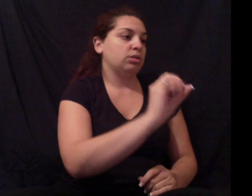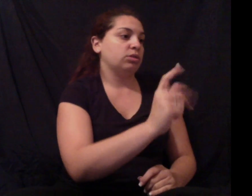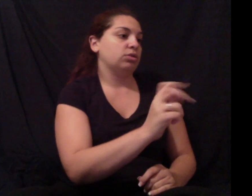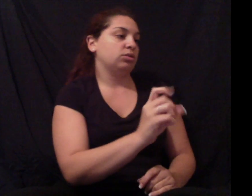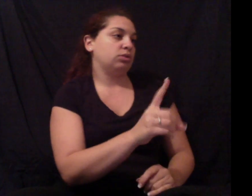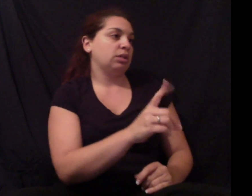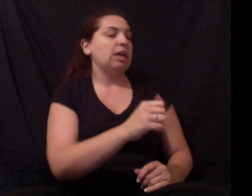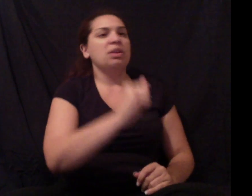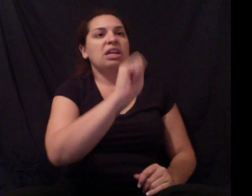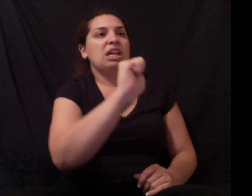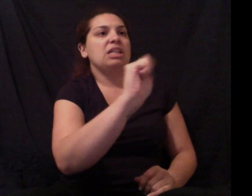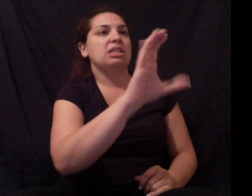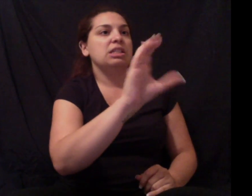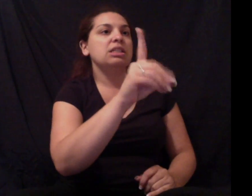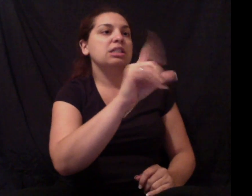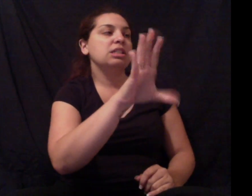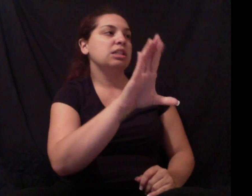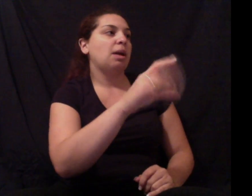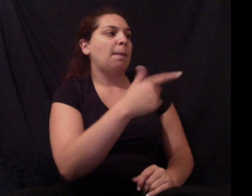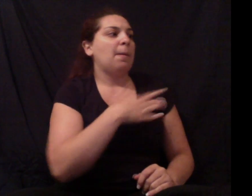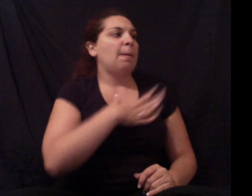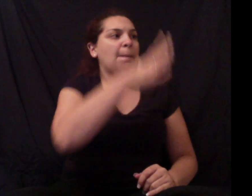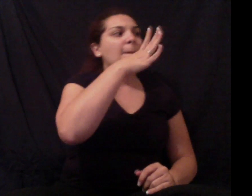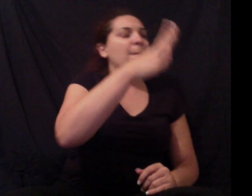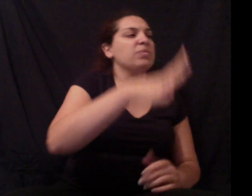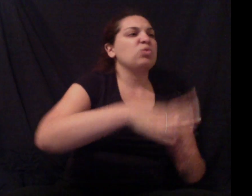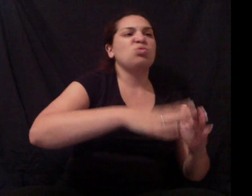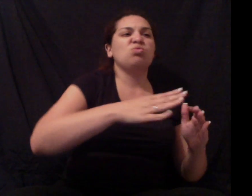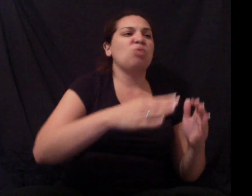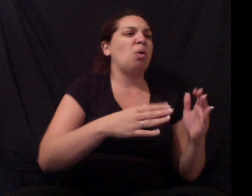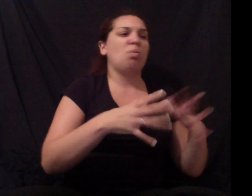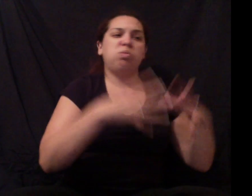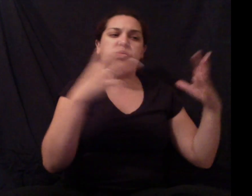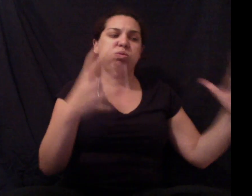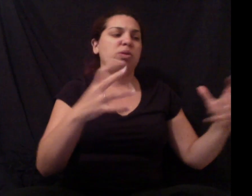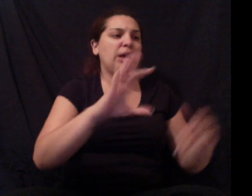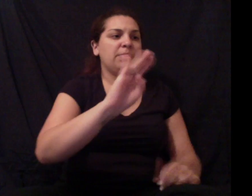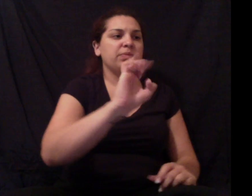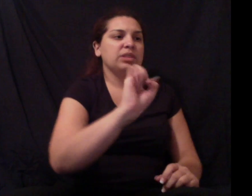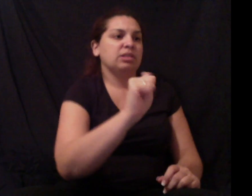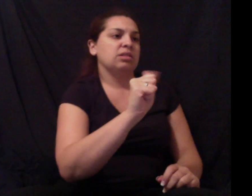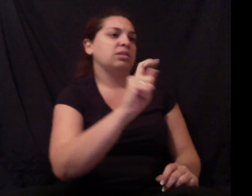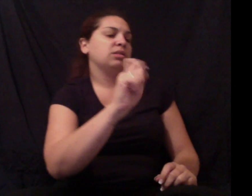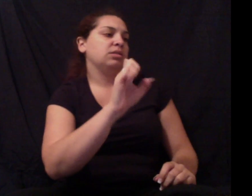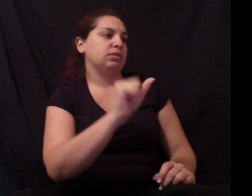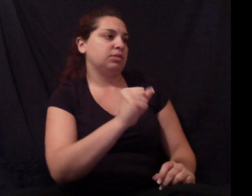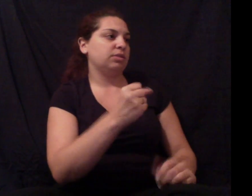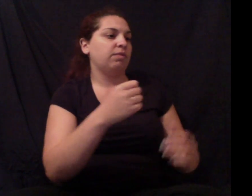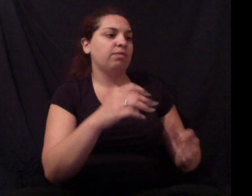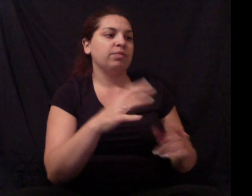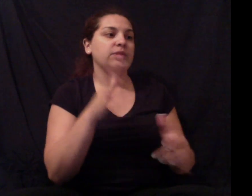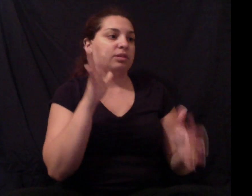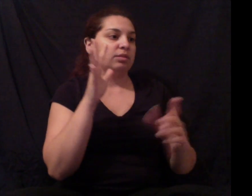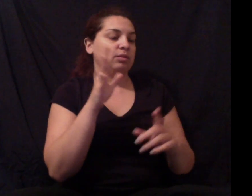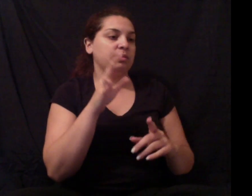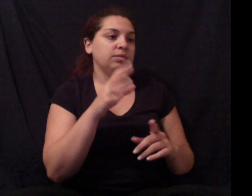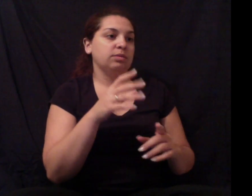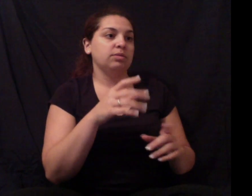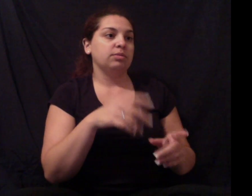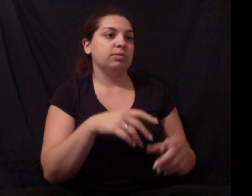or the Beatles. He was a huge Beatles fan. So I was exposed to all that stuff. But on my own, I remember being about 8